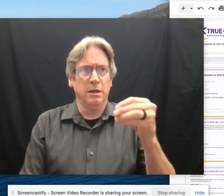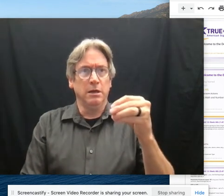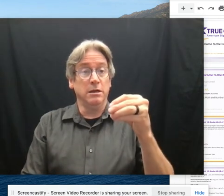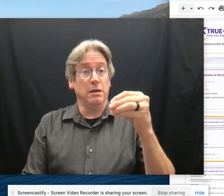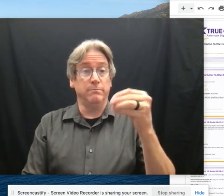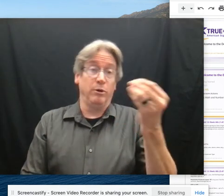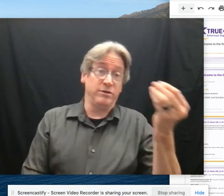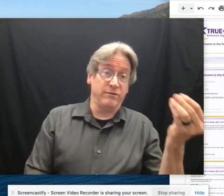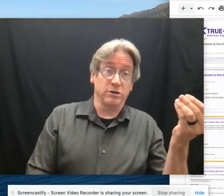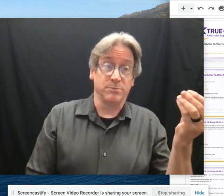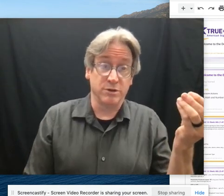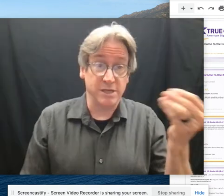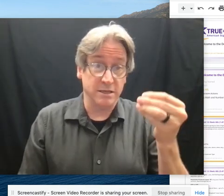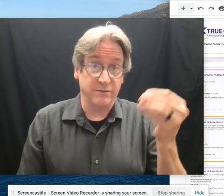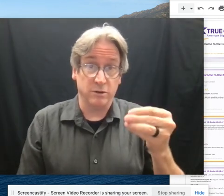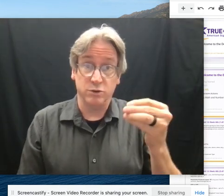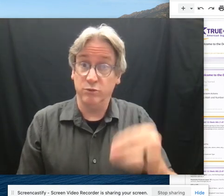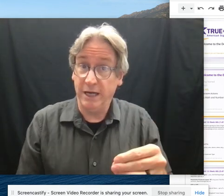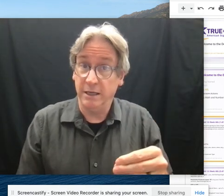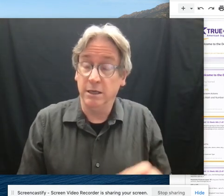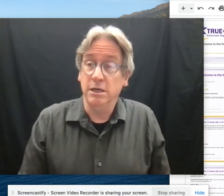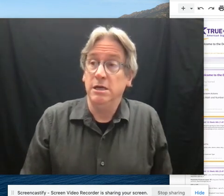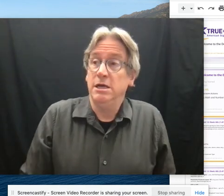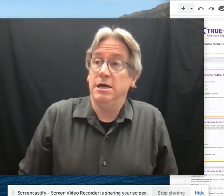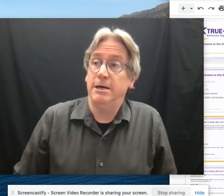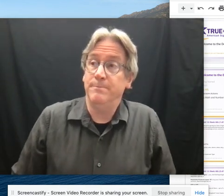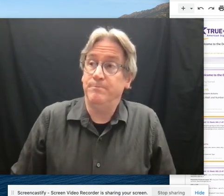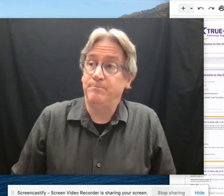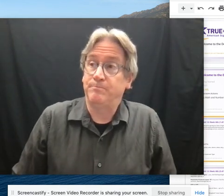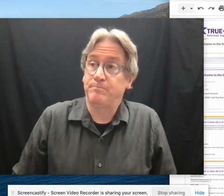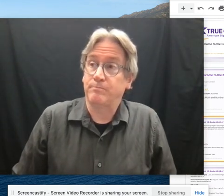be both difficult to produce and difficult to read.